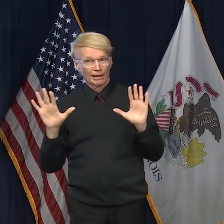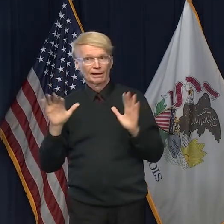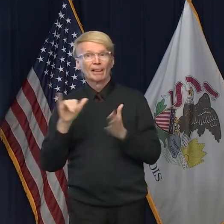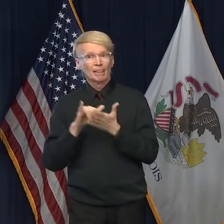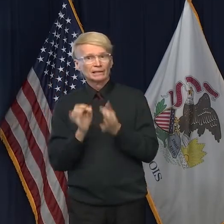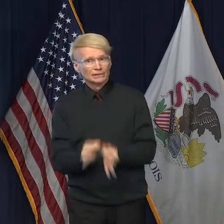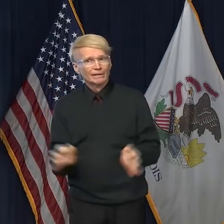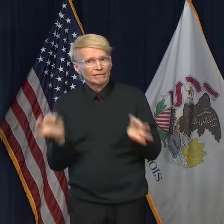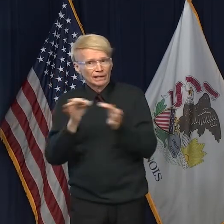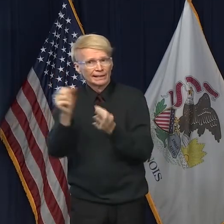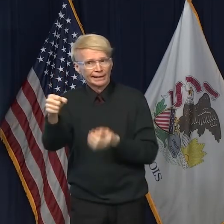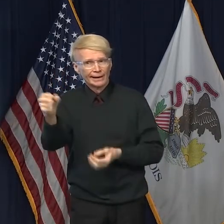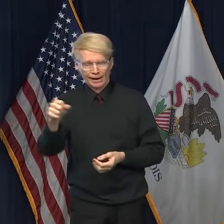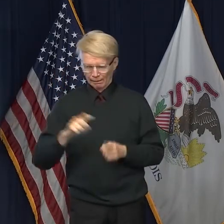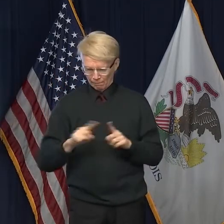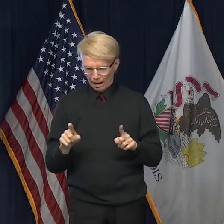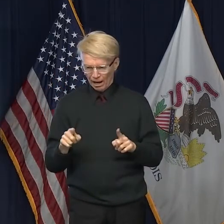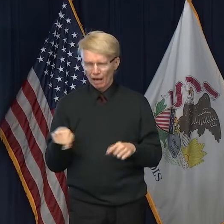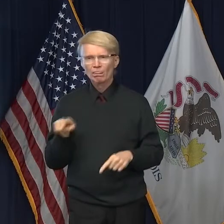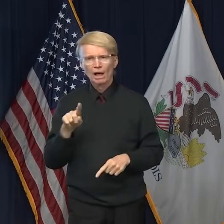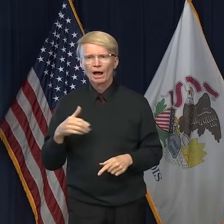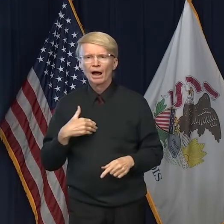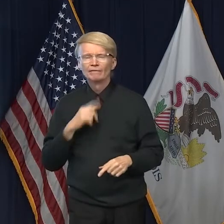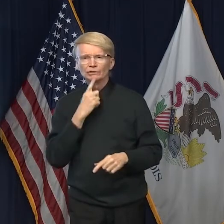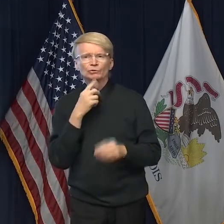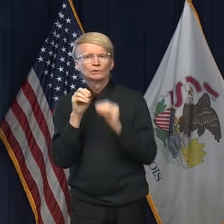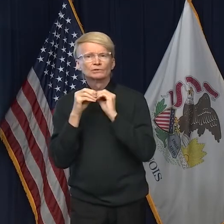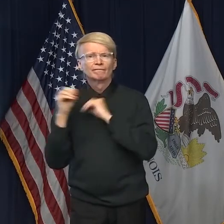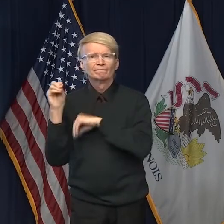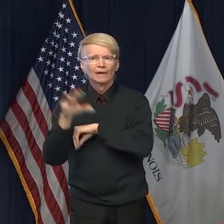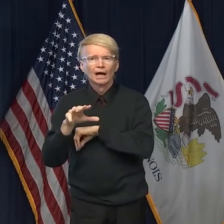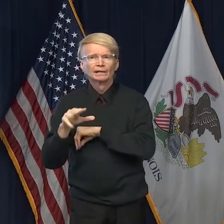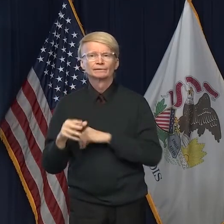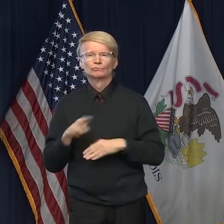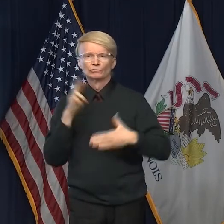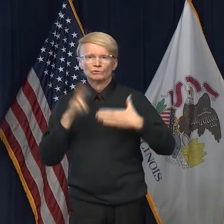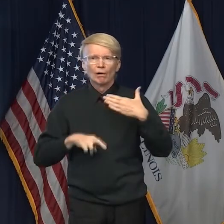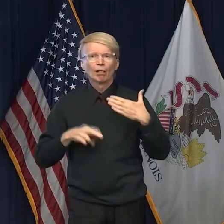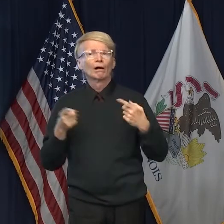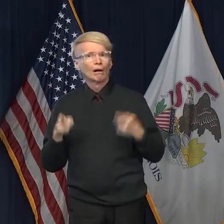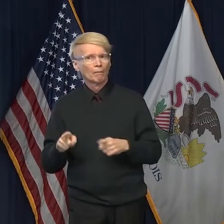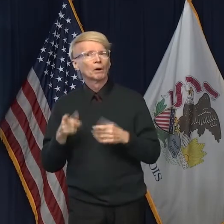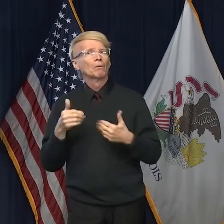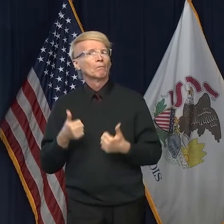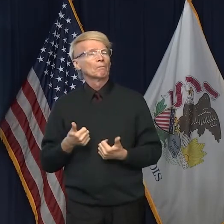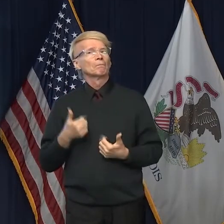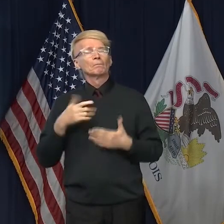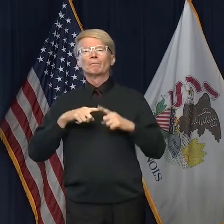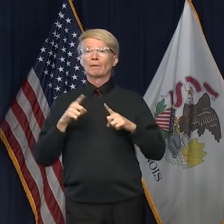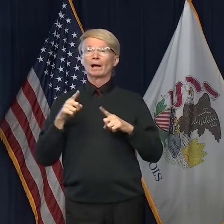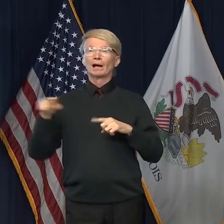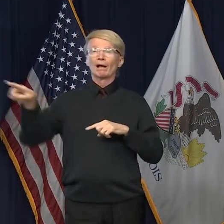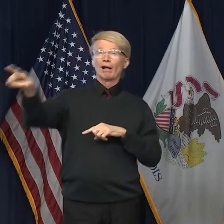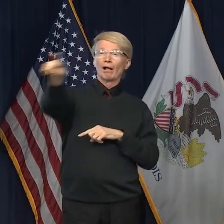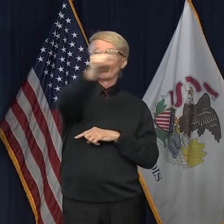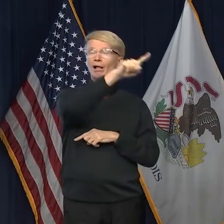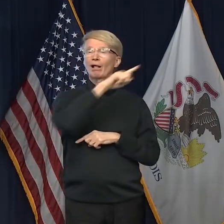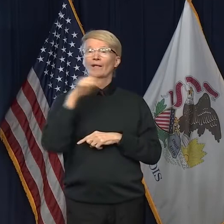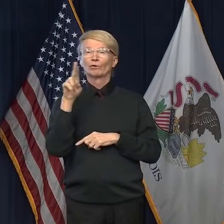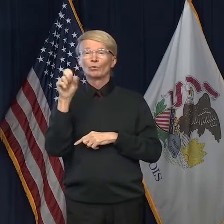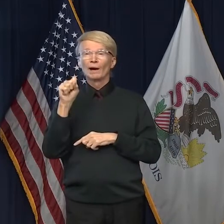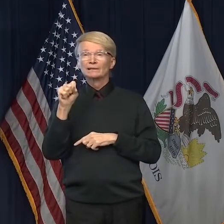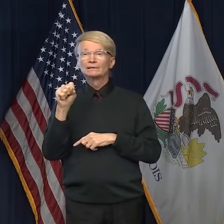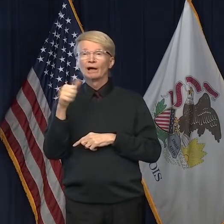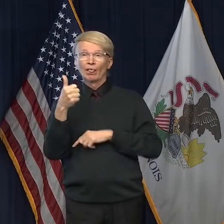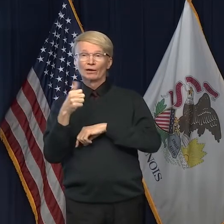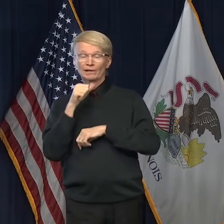they are having, I believe, an effect. I mean, we have seen that while the rest of the country is rising in terms